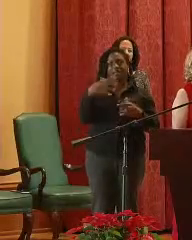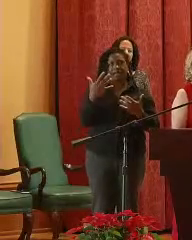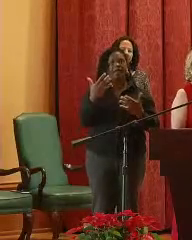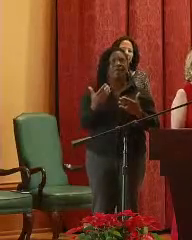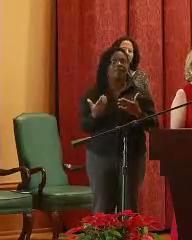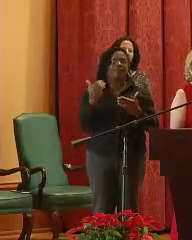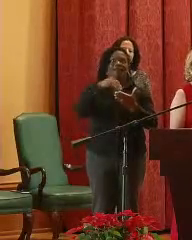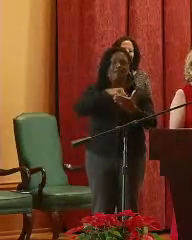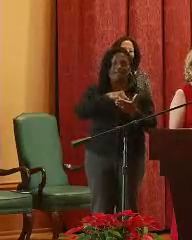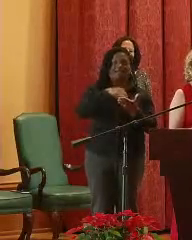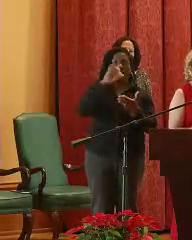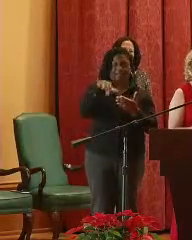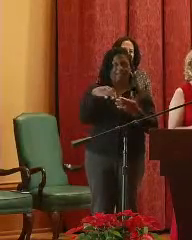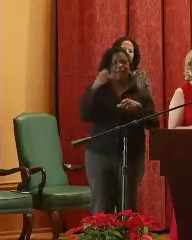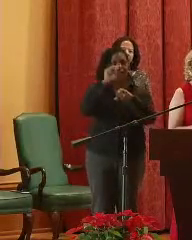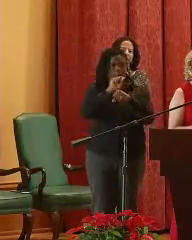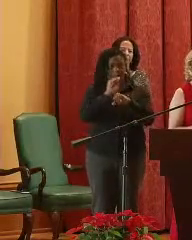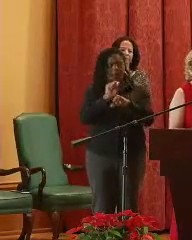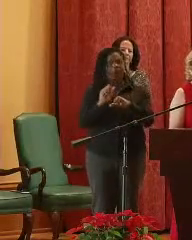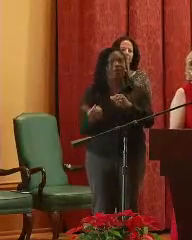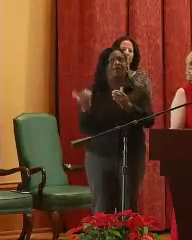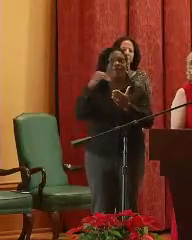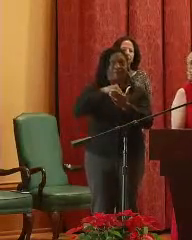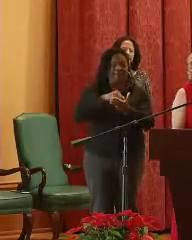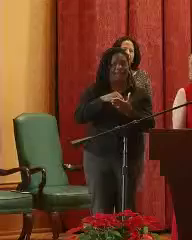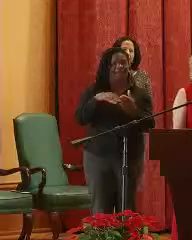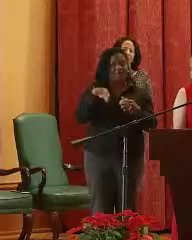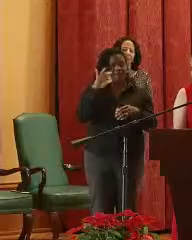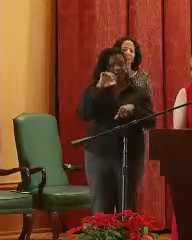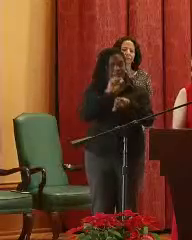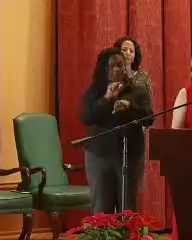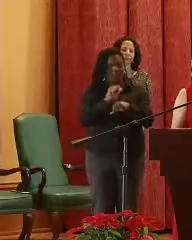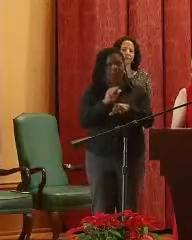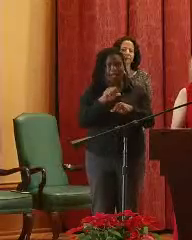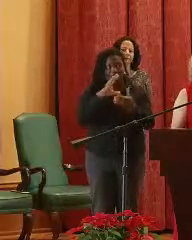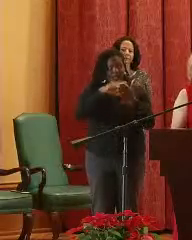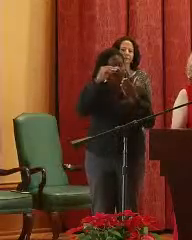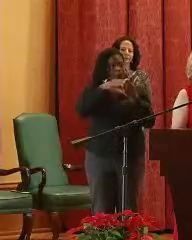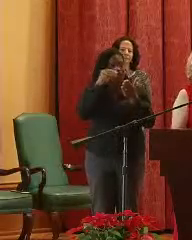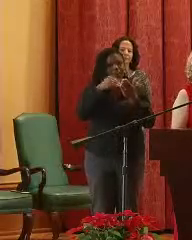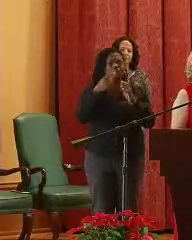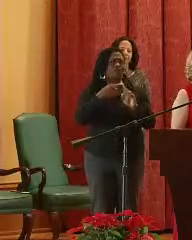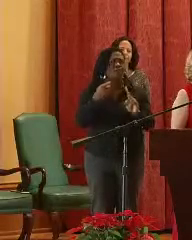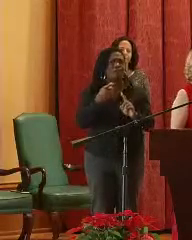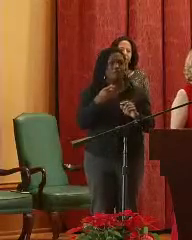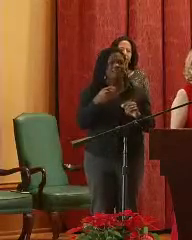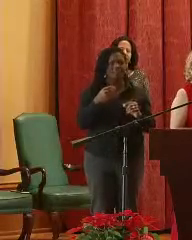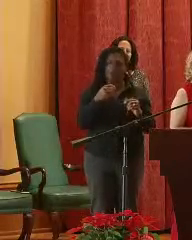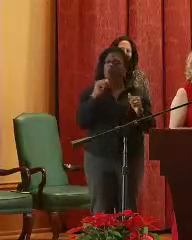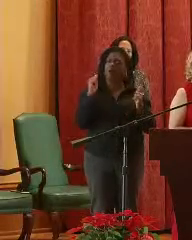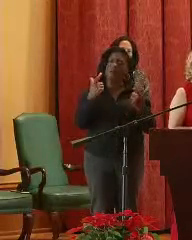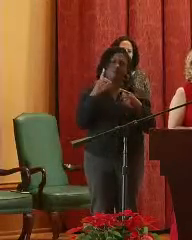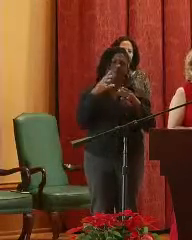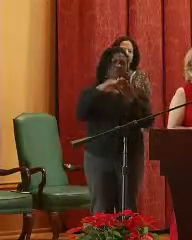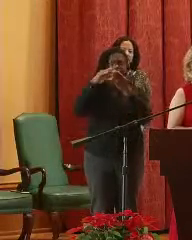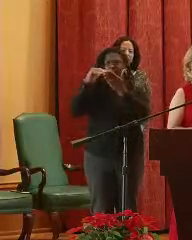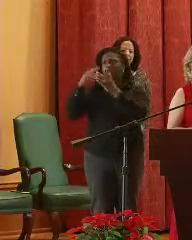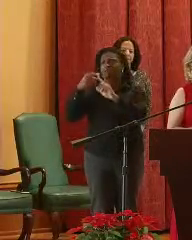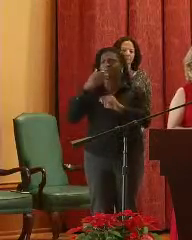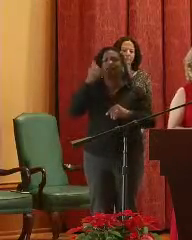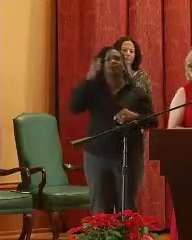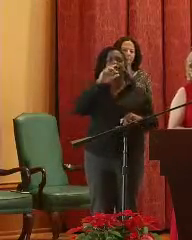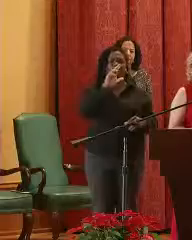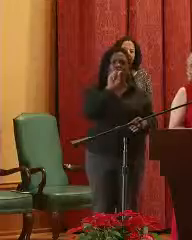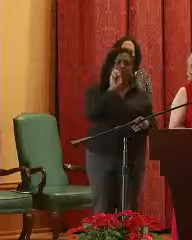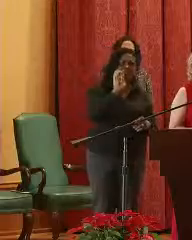more, I was blessed to learn from some of the best, such as Rose Gilbert, Mary